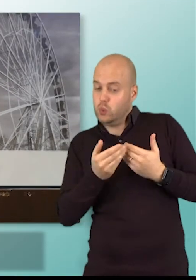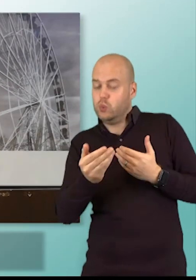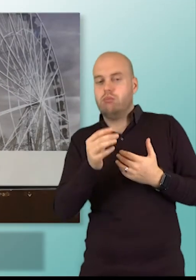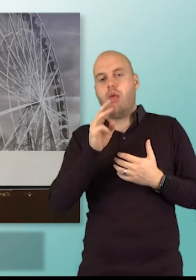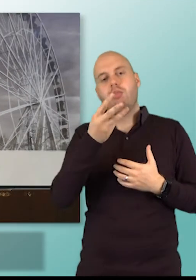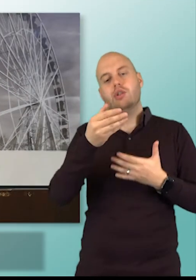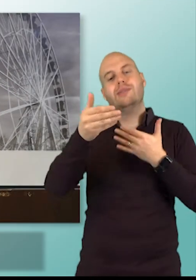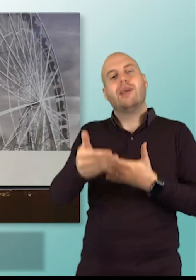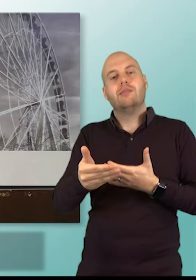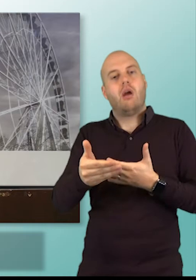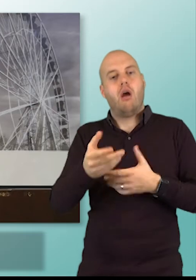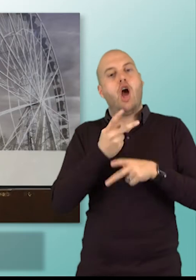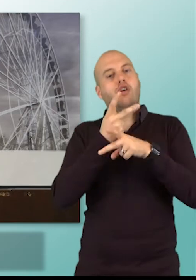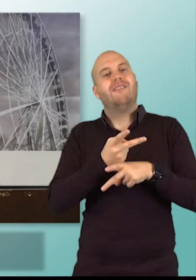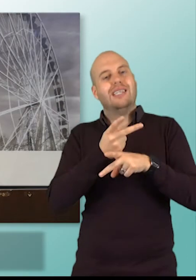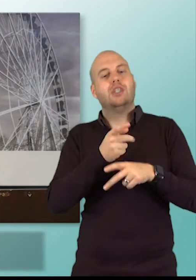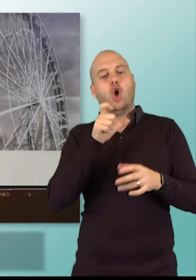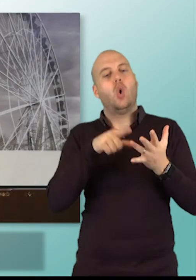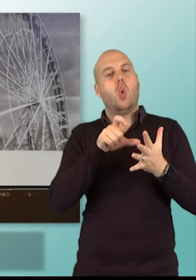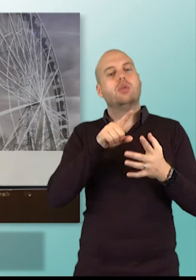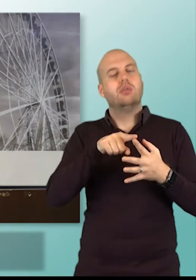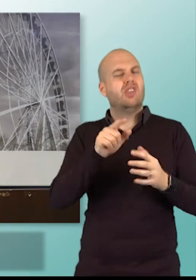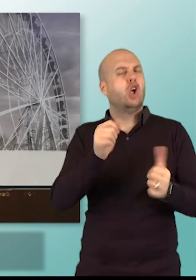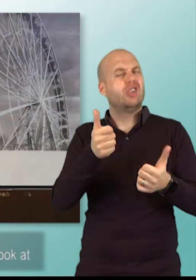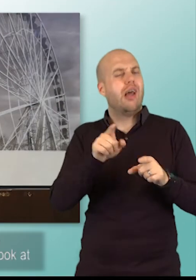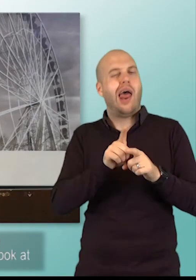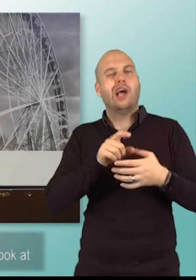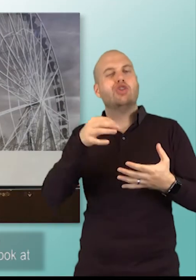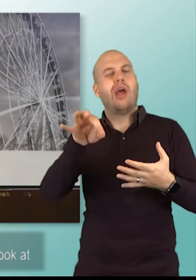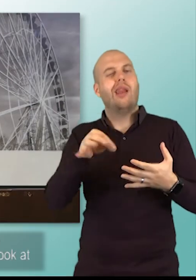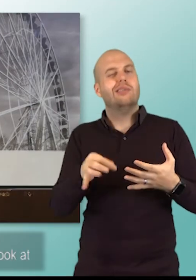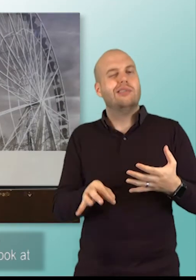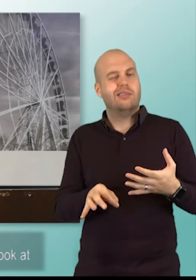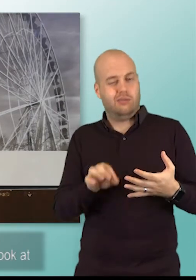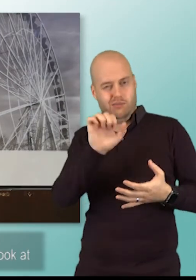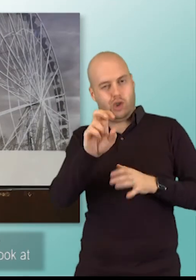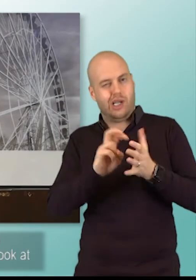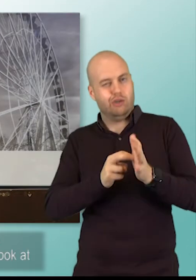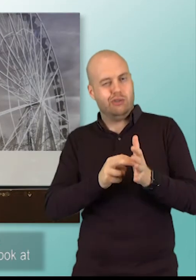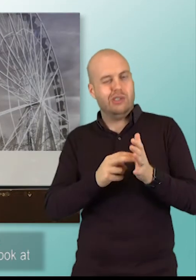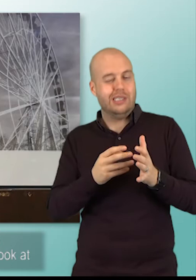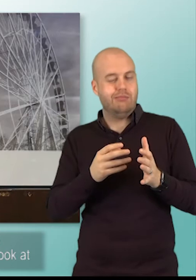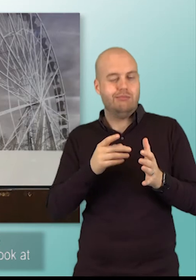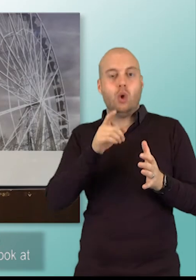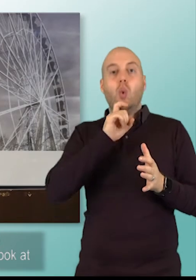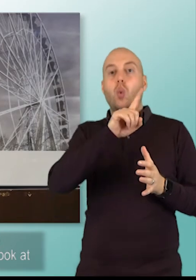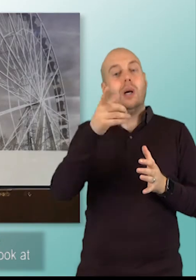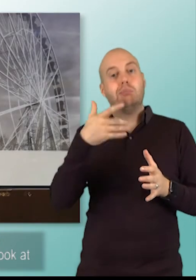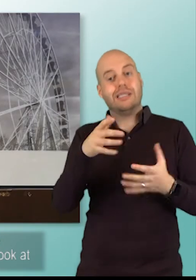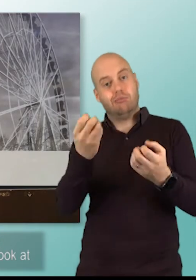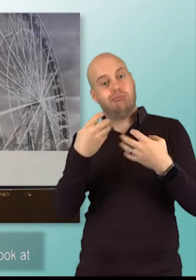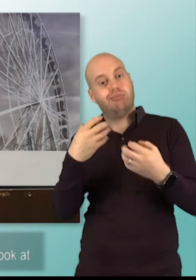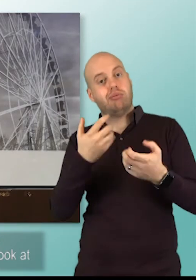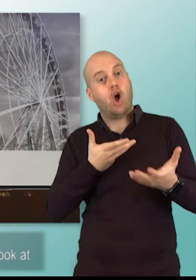governance code that's a useful checklist for your organisations. I know some of you will have contributed to the consultation around that.